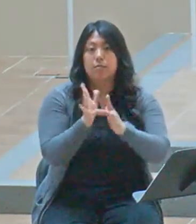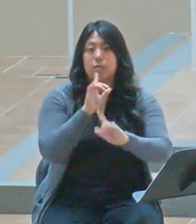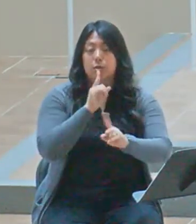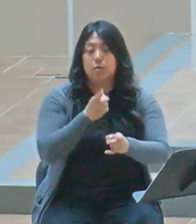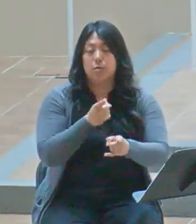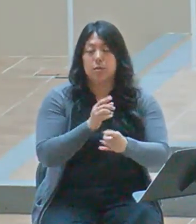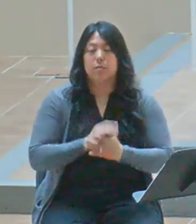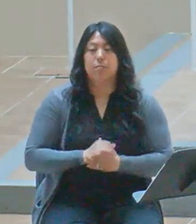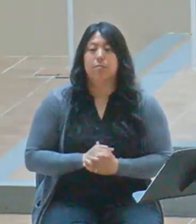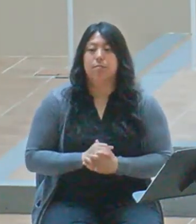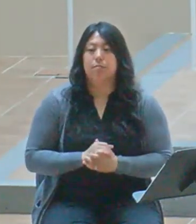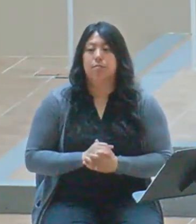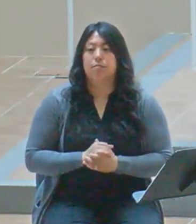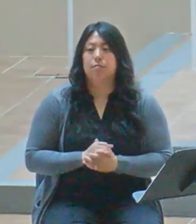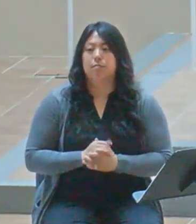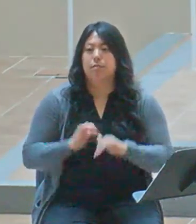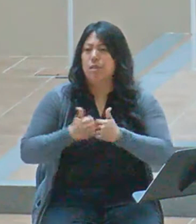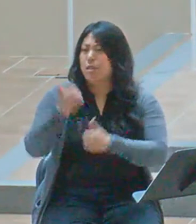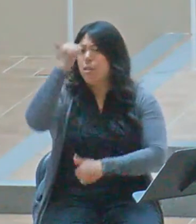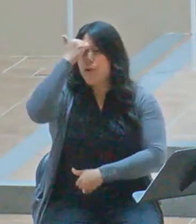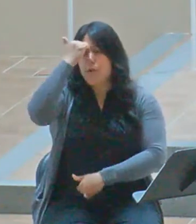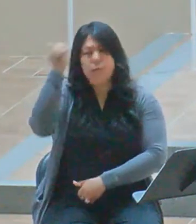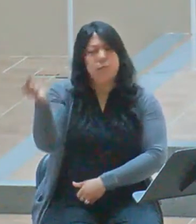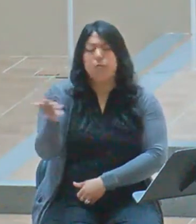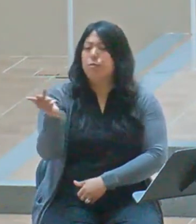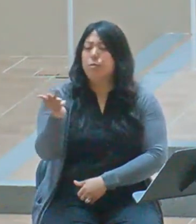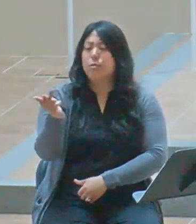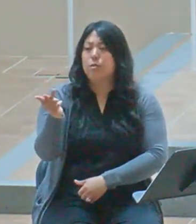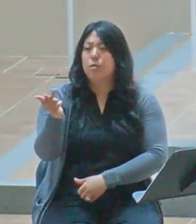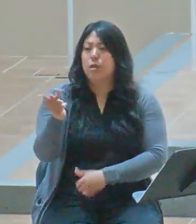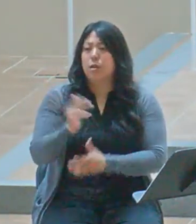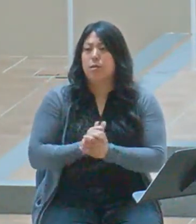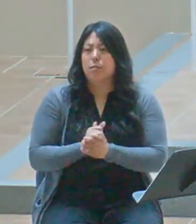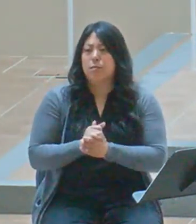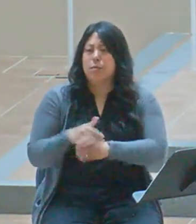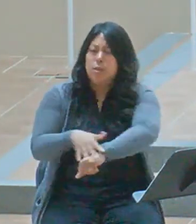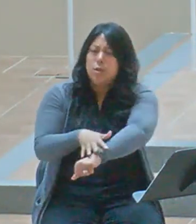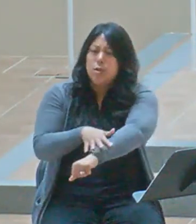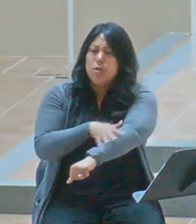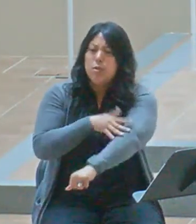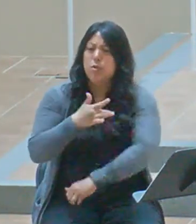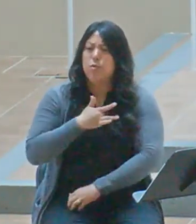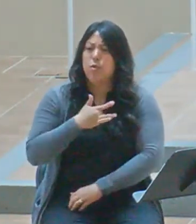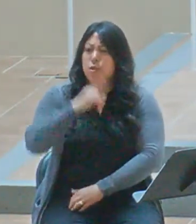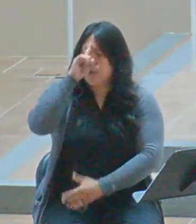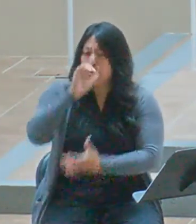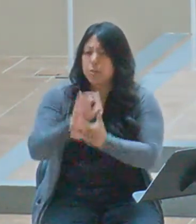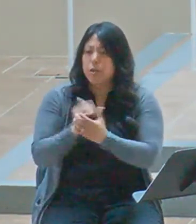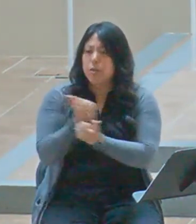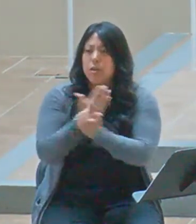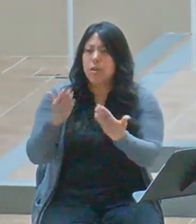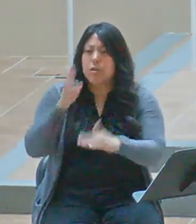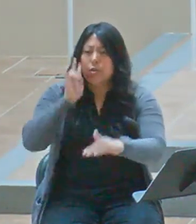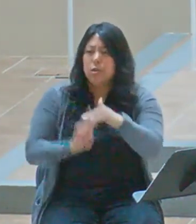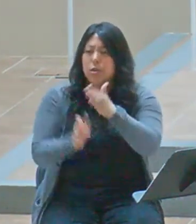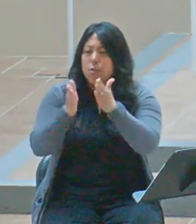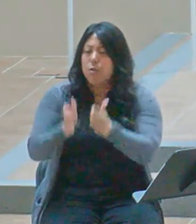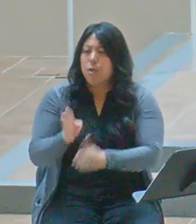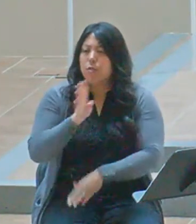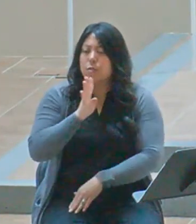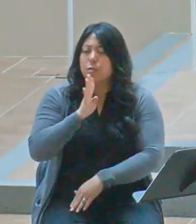them, 'Oh, how foolish you are! How slow of heart to believe all that the prophets